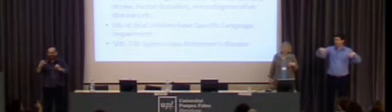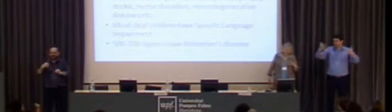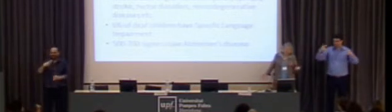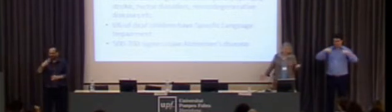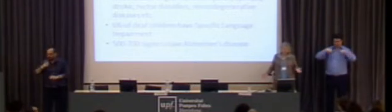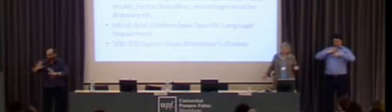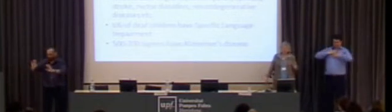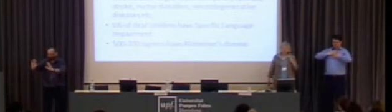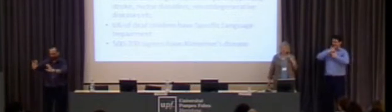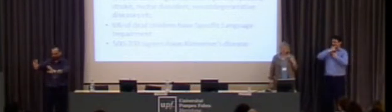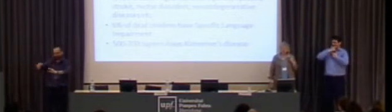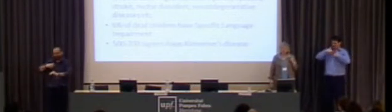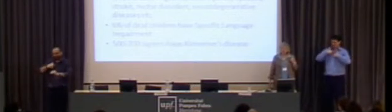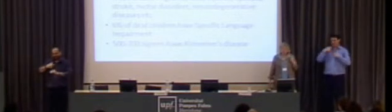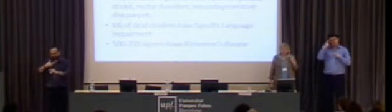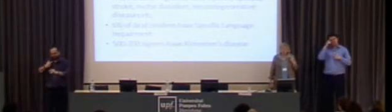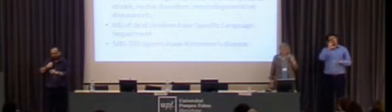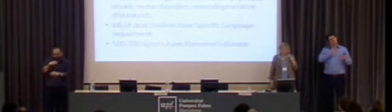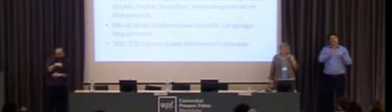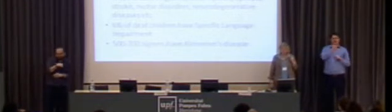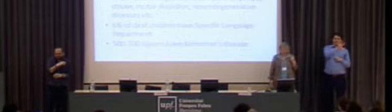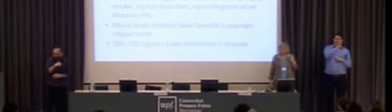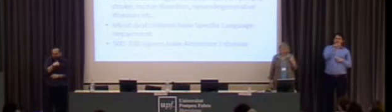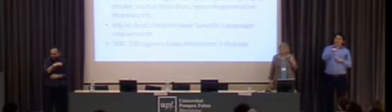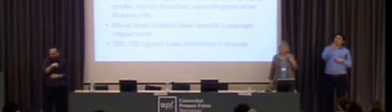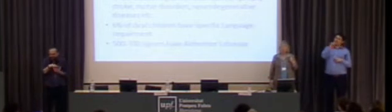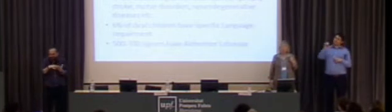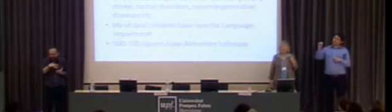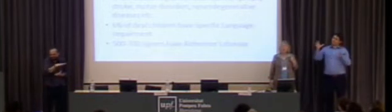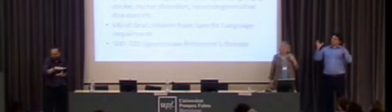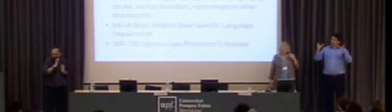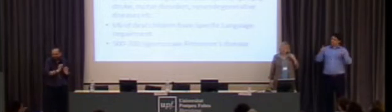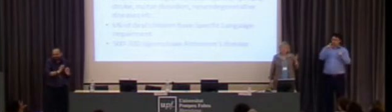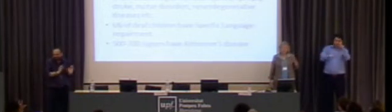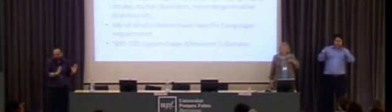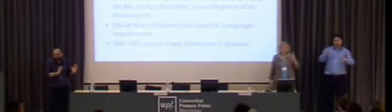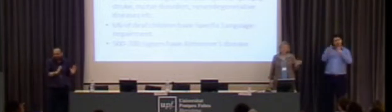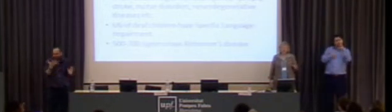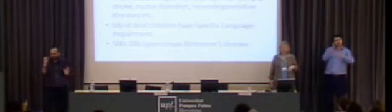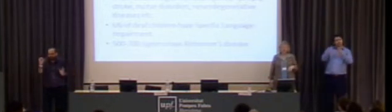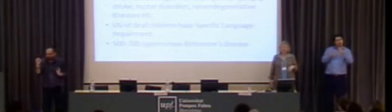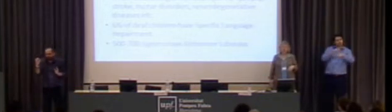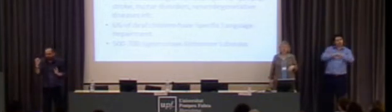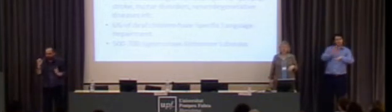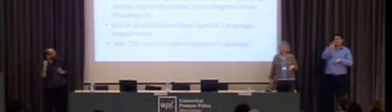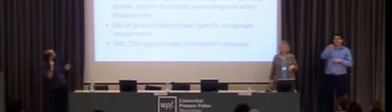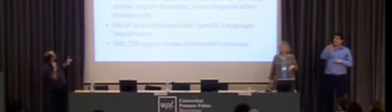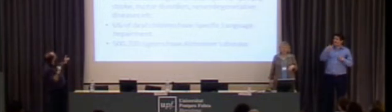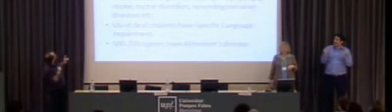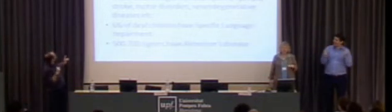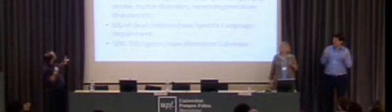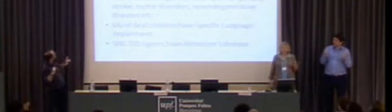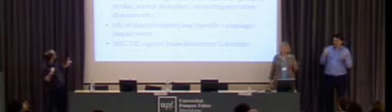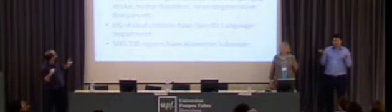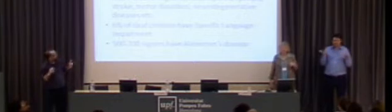if we estimate there are about 50,000 users of BSL, if deaf people are just about as healthy